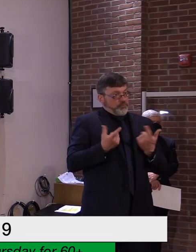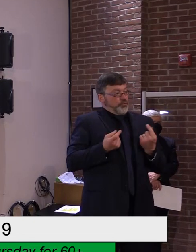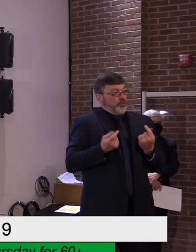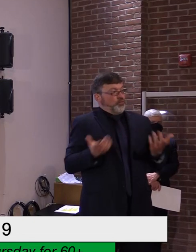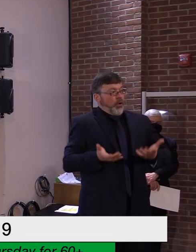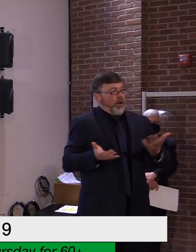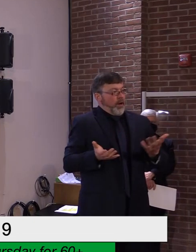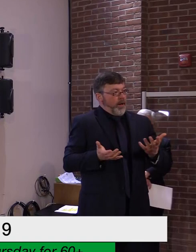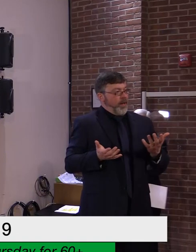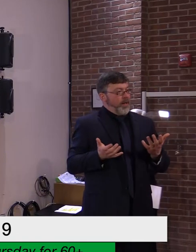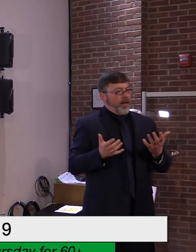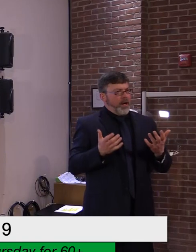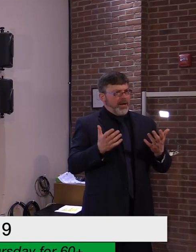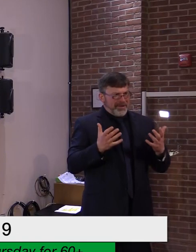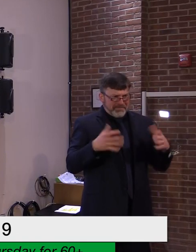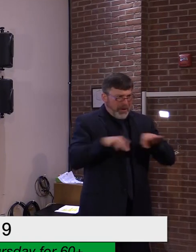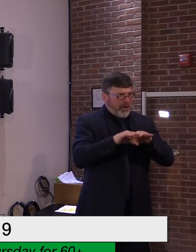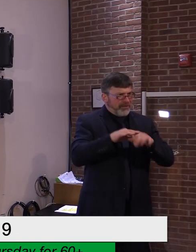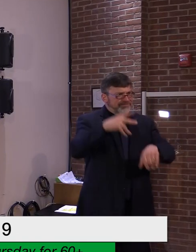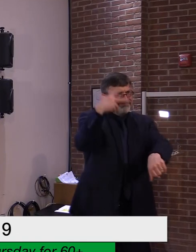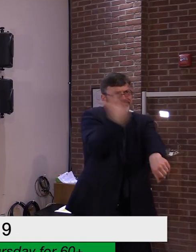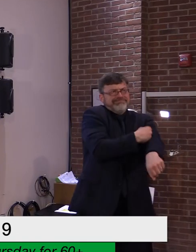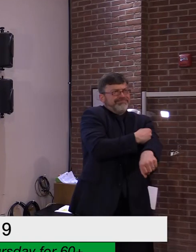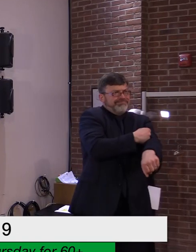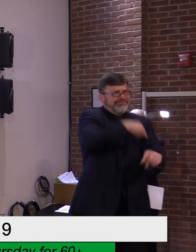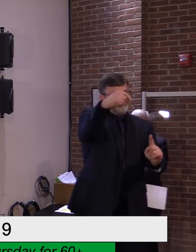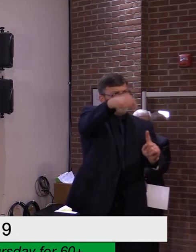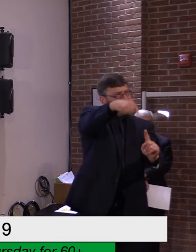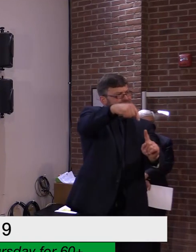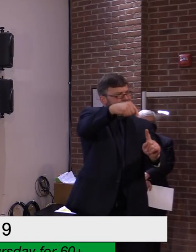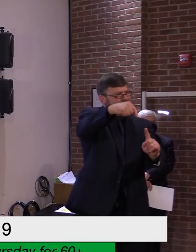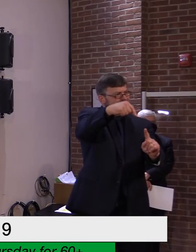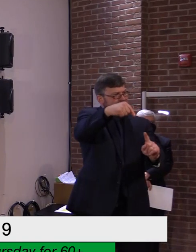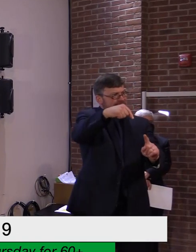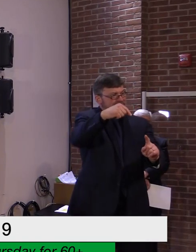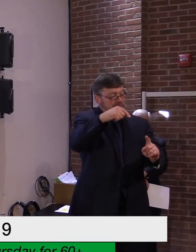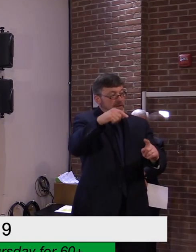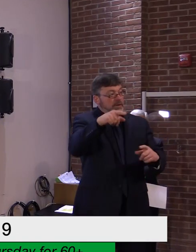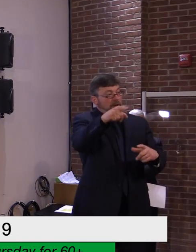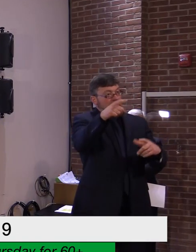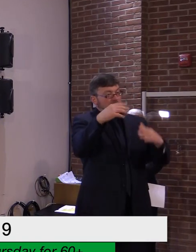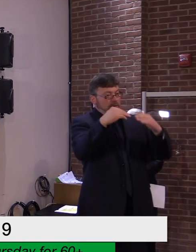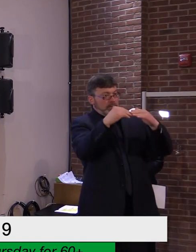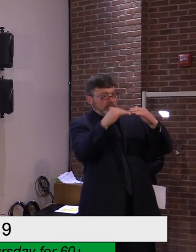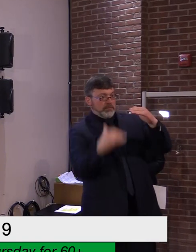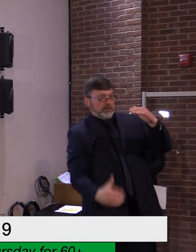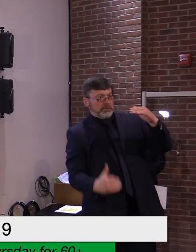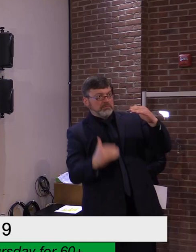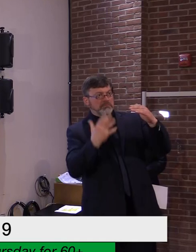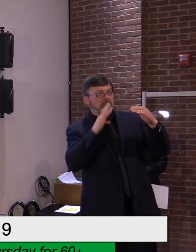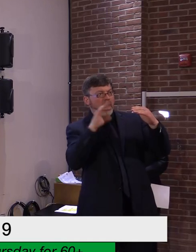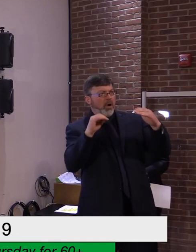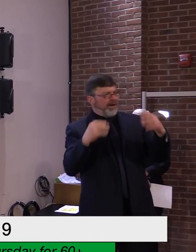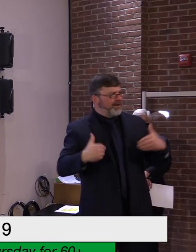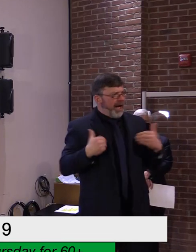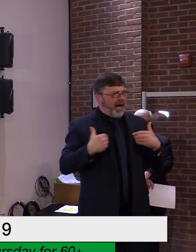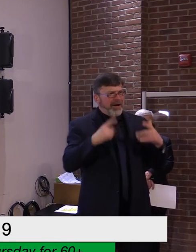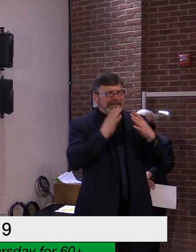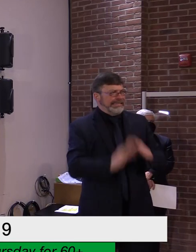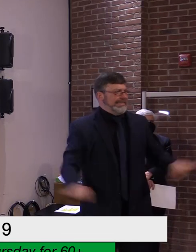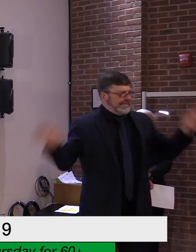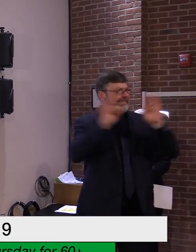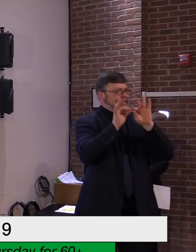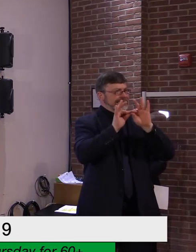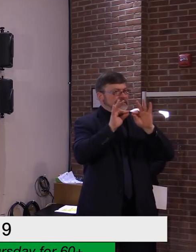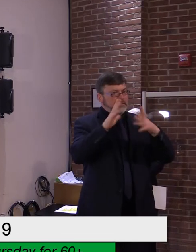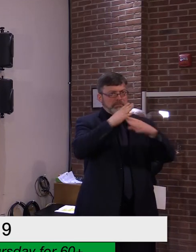turn. If we get the type of vaccine uptake among the younger groups that we're seeing among the older groups, I think there's a great deal of confidence